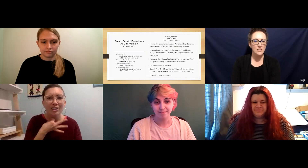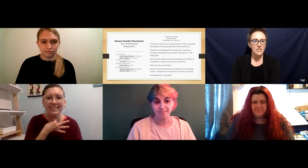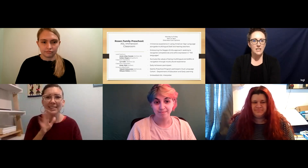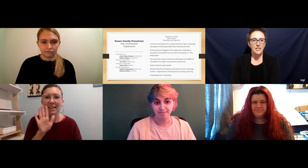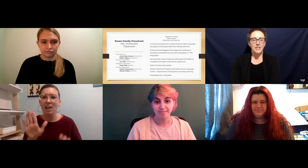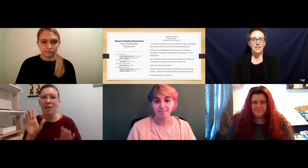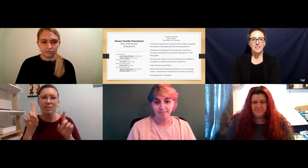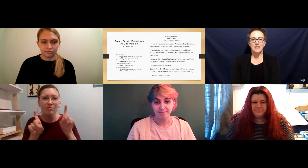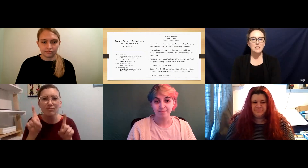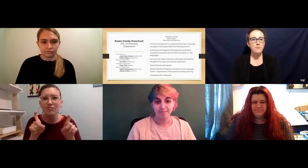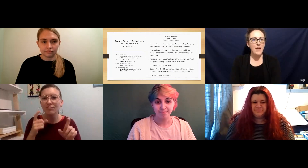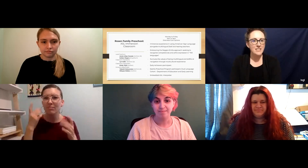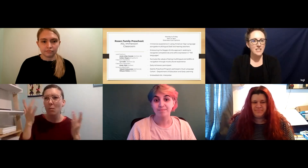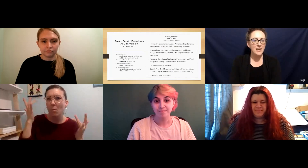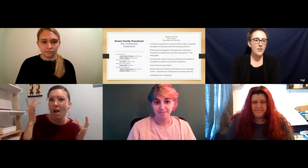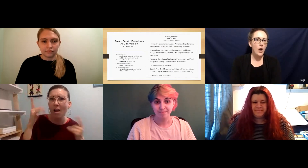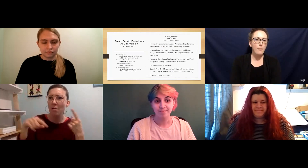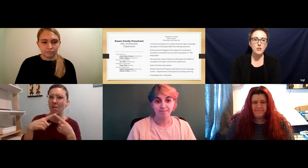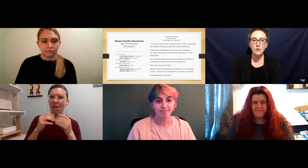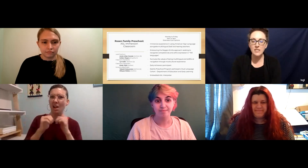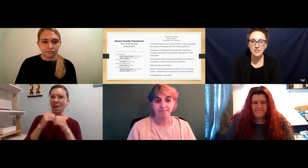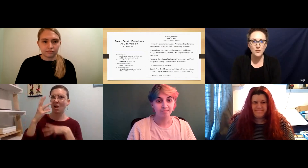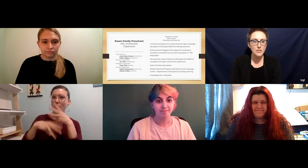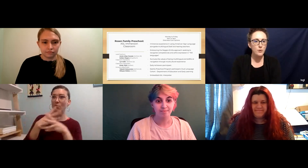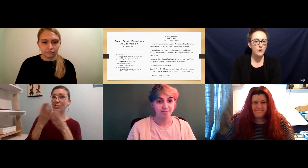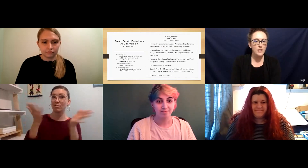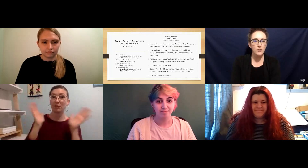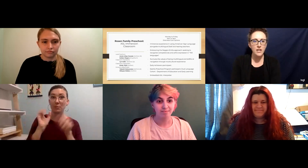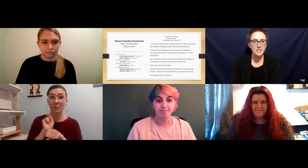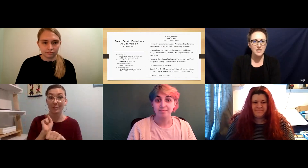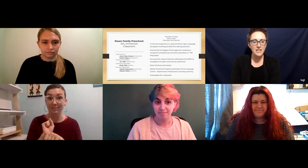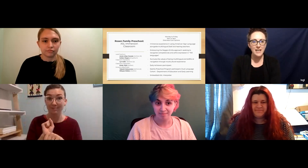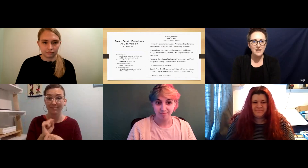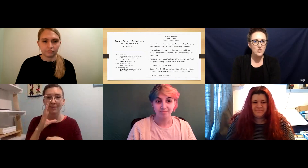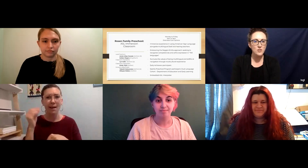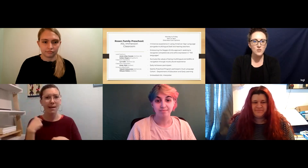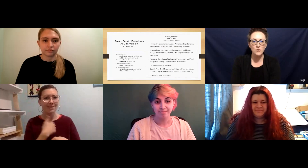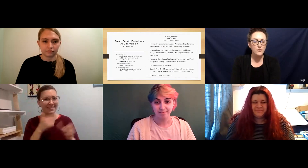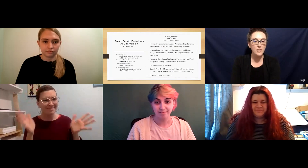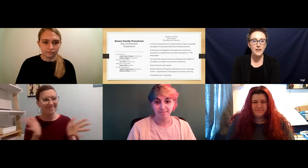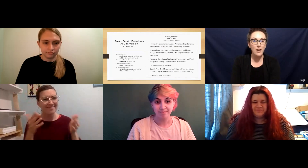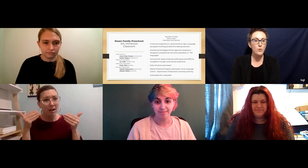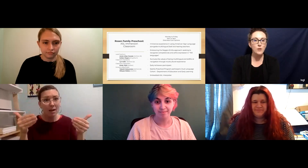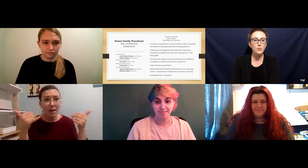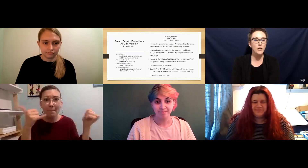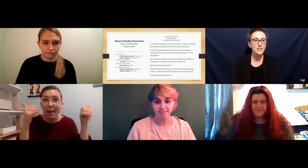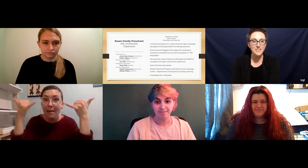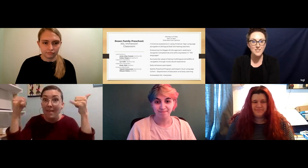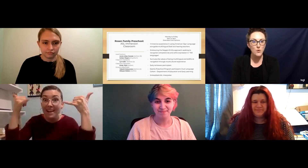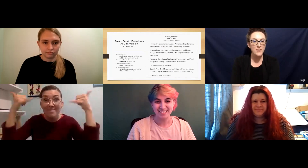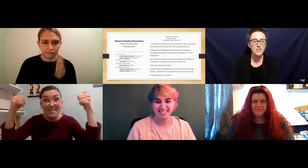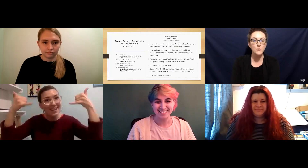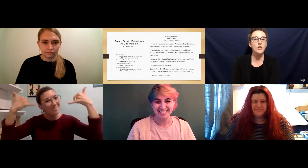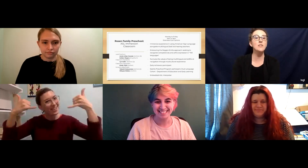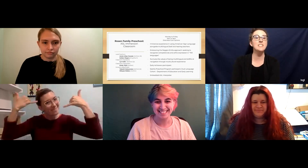to expand their opportunities to explore their curiosity and to figure out how the world works. So